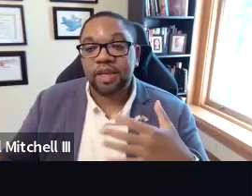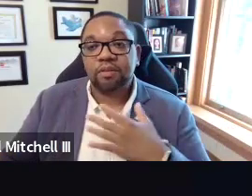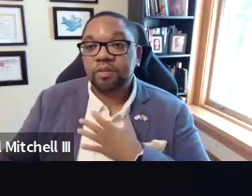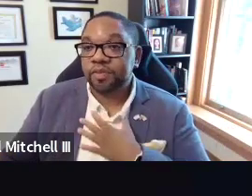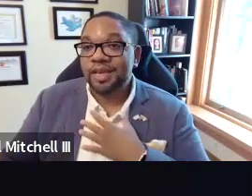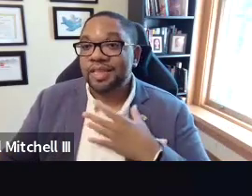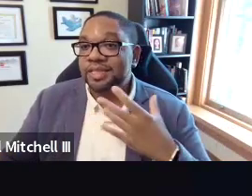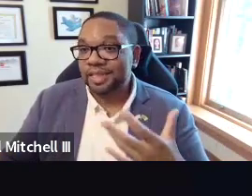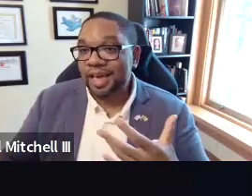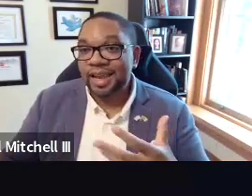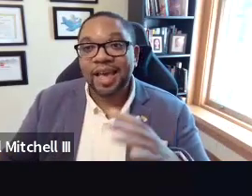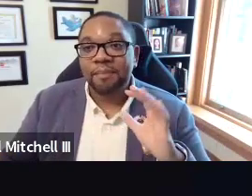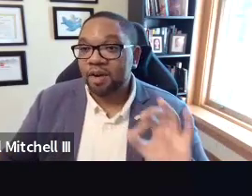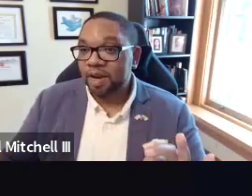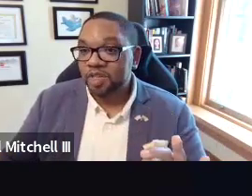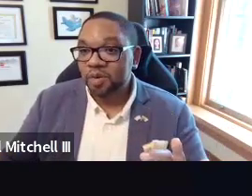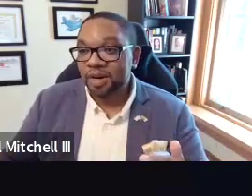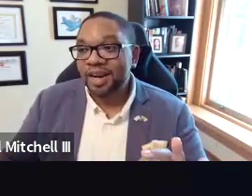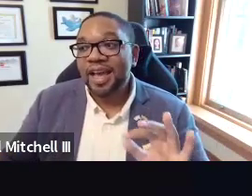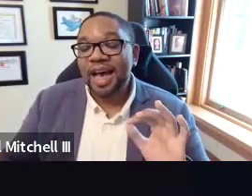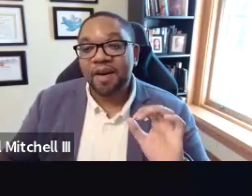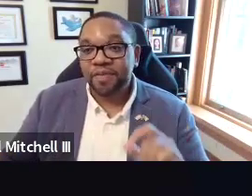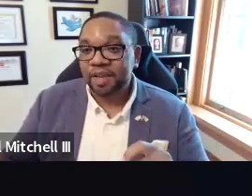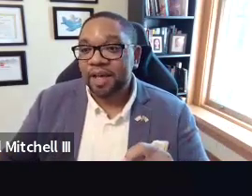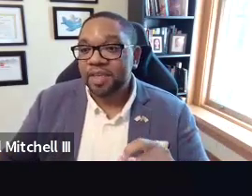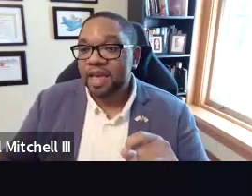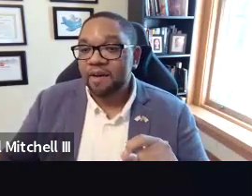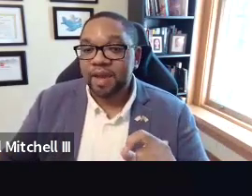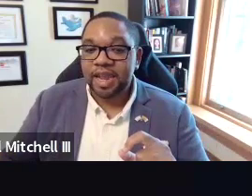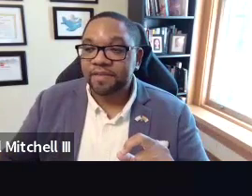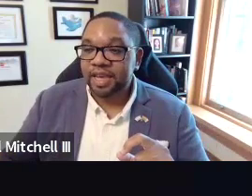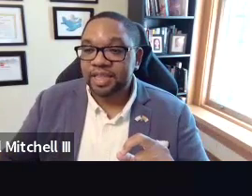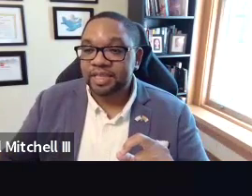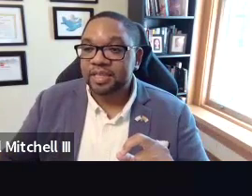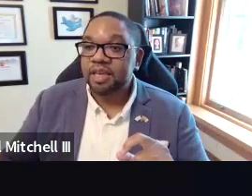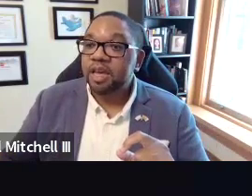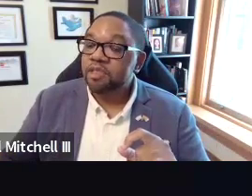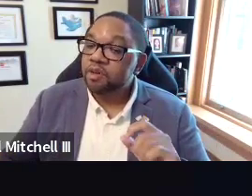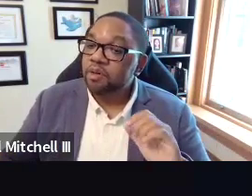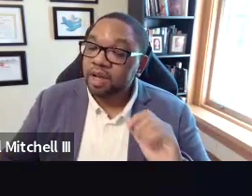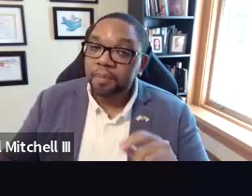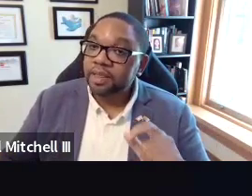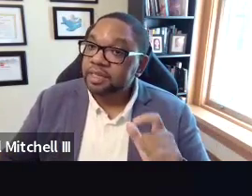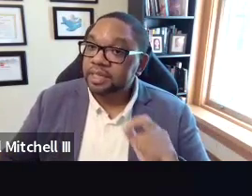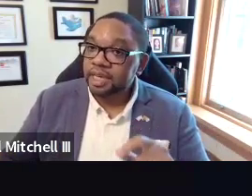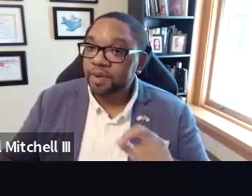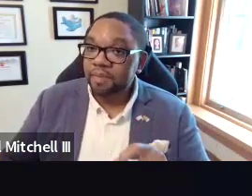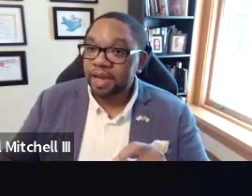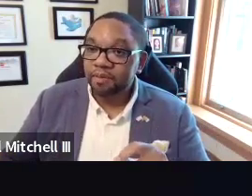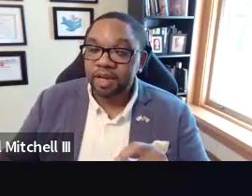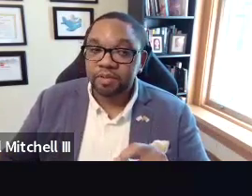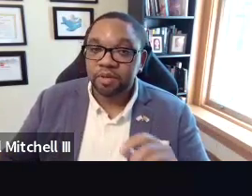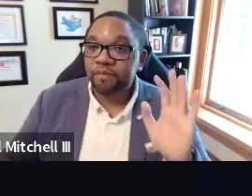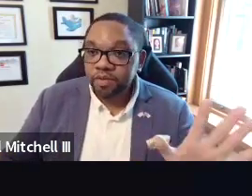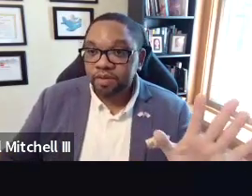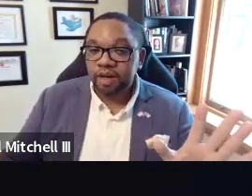they feel like, oof, this is a lot. I'm not quite sure how I feel about this, how I might navigate this. And so a couple of things to keep in